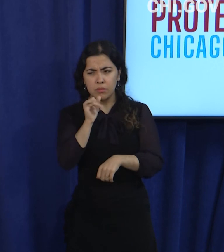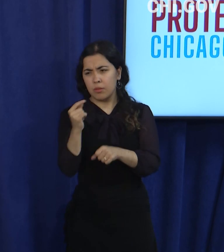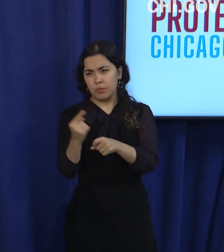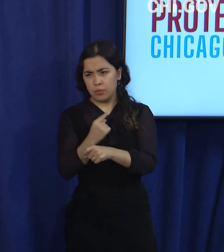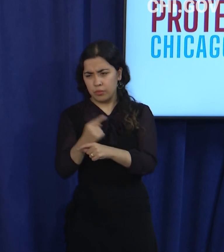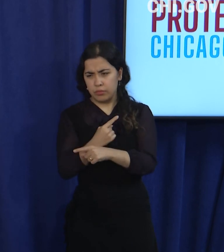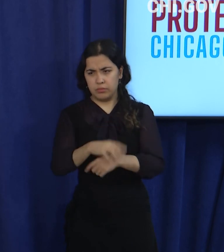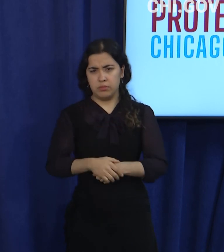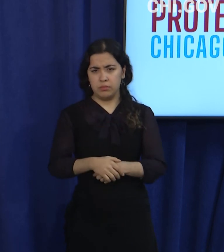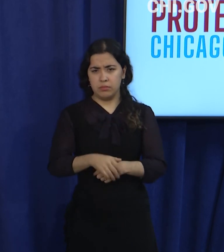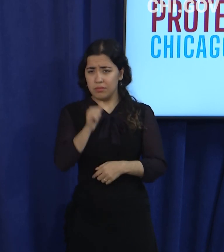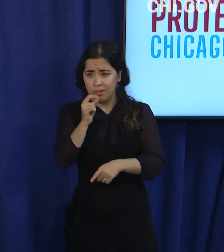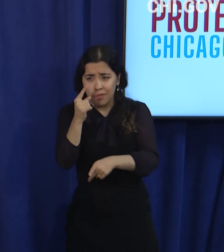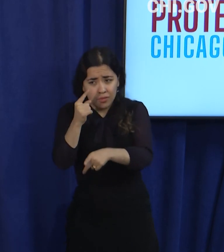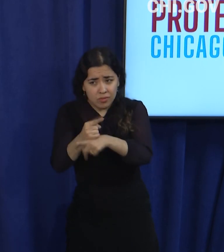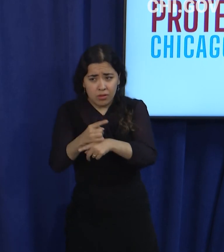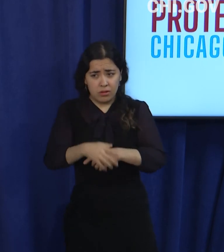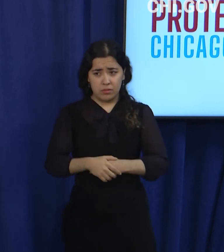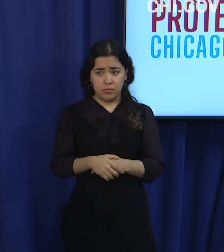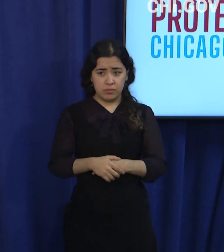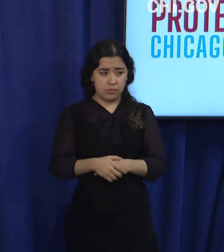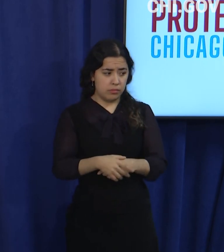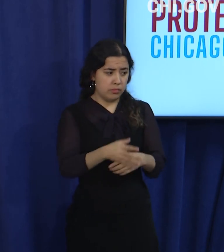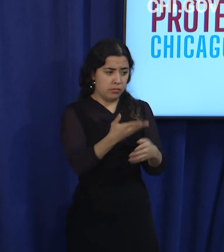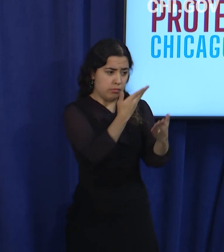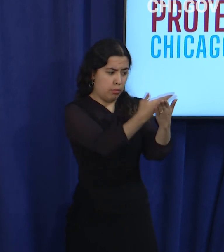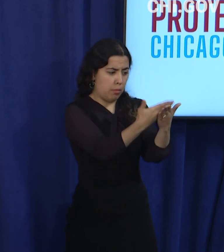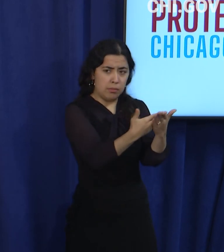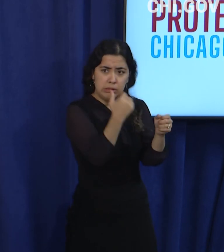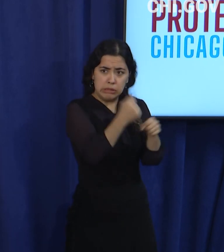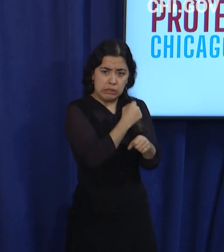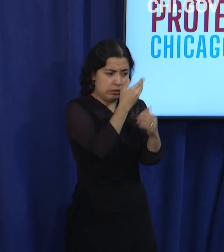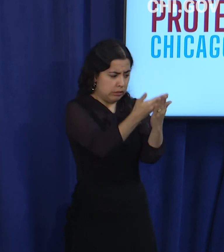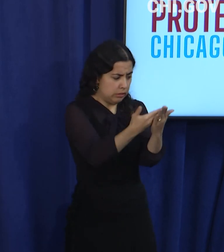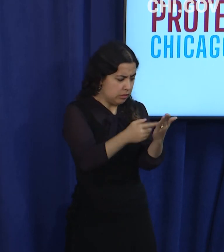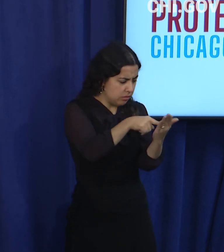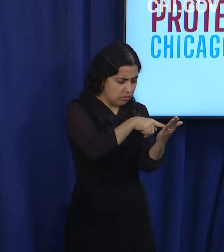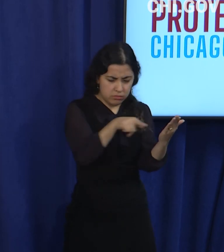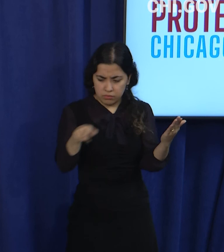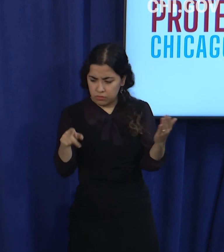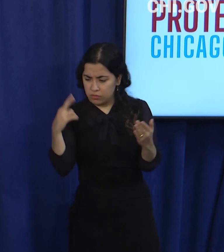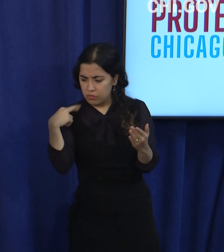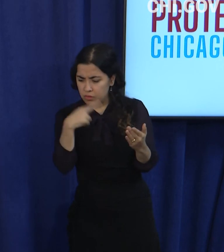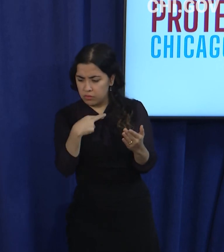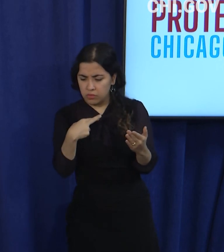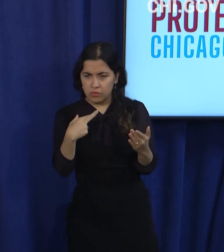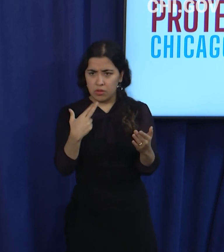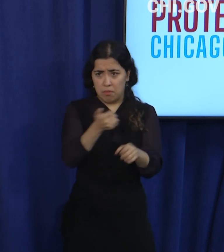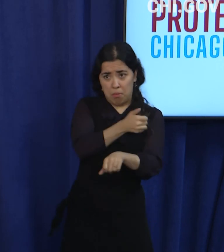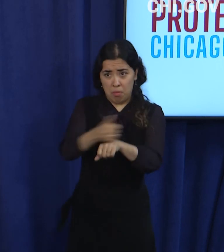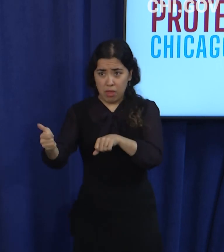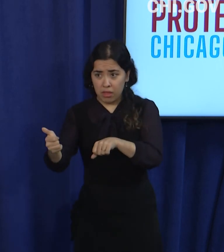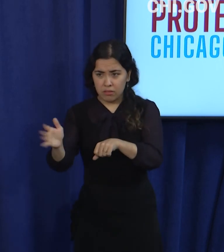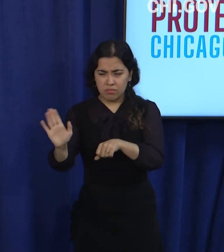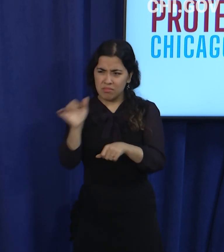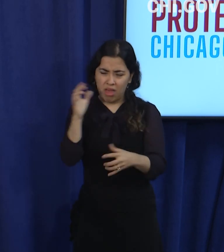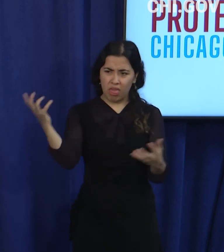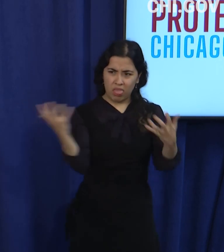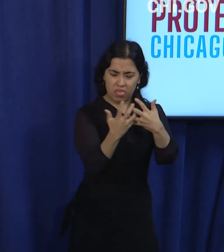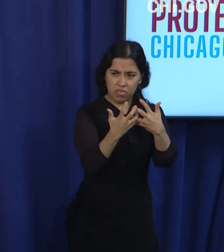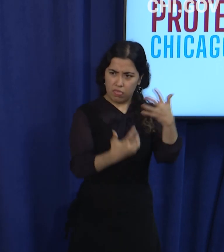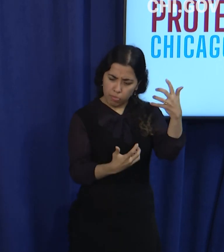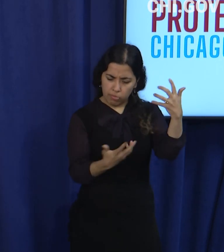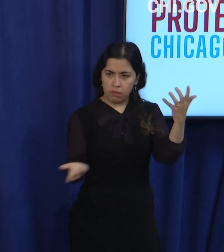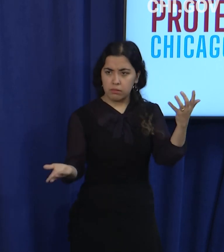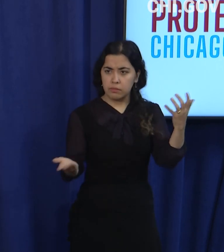not right. It's not justified with the data. And our restaurateurs, by mandate of local and state